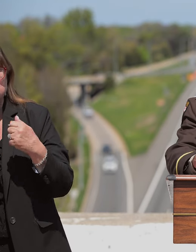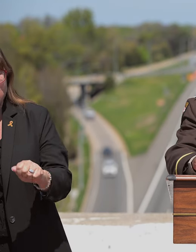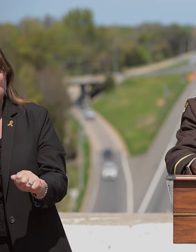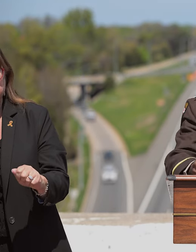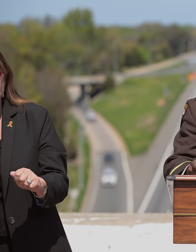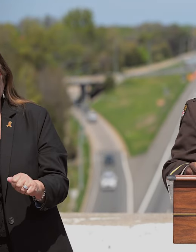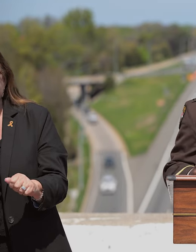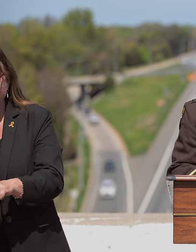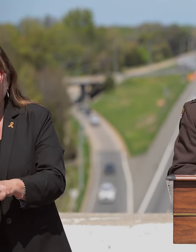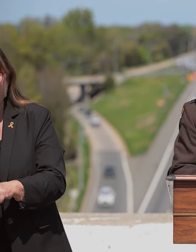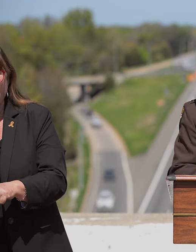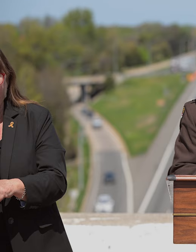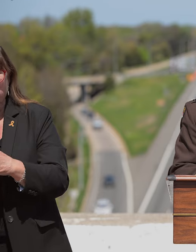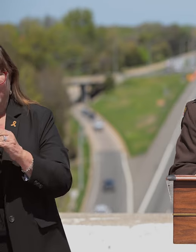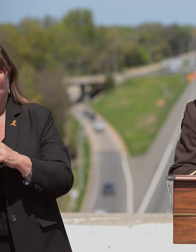to their loved ones at the end of the day.